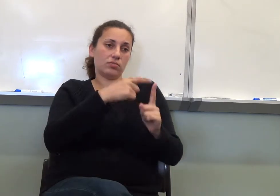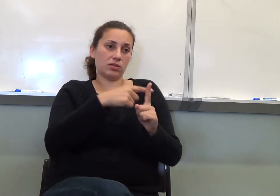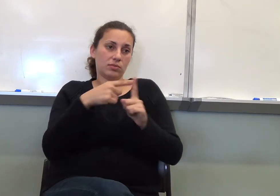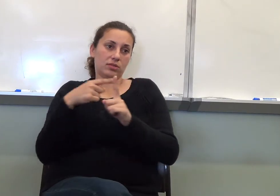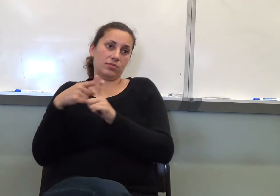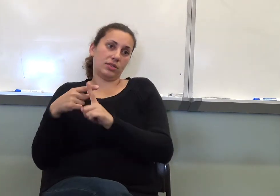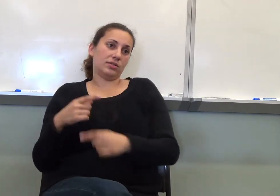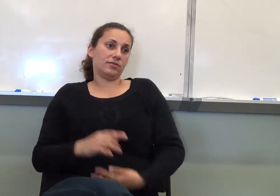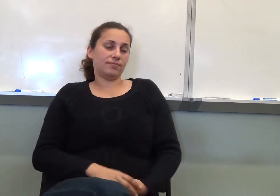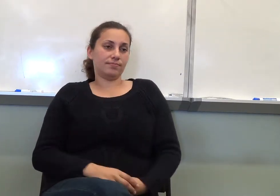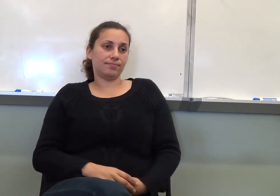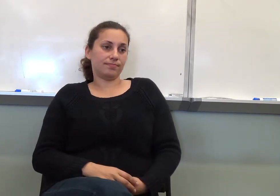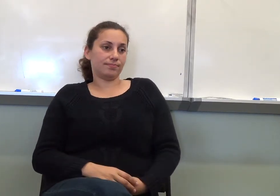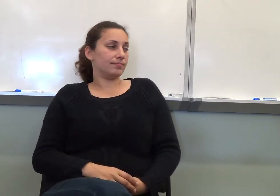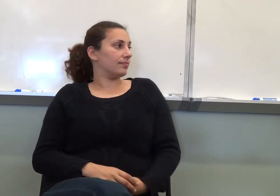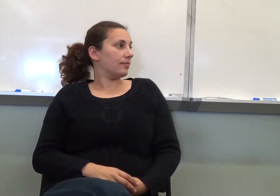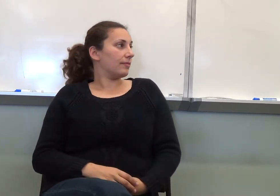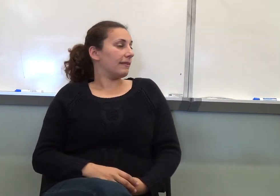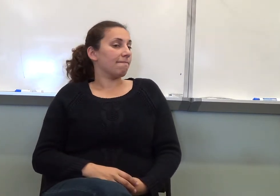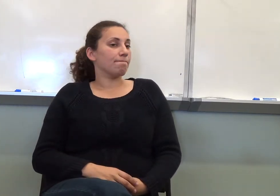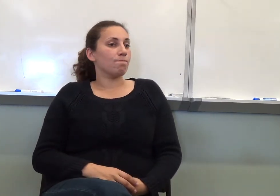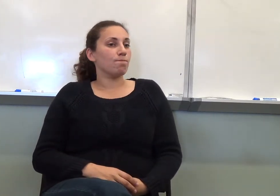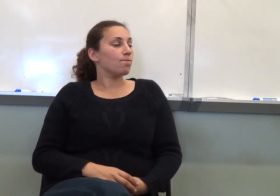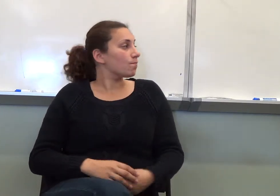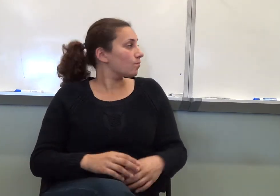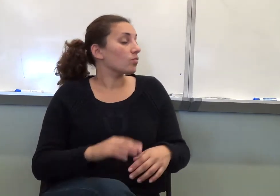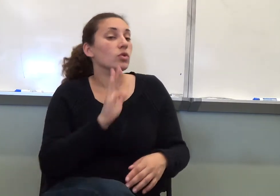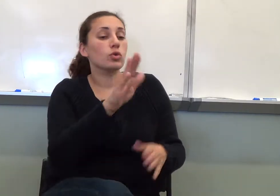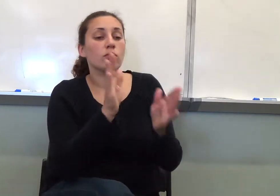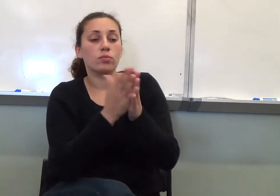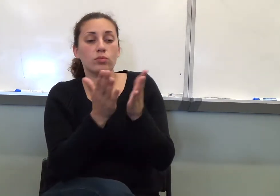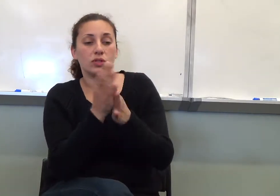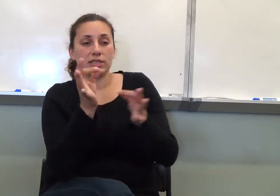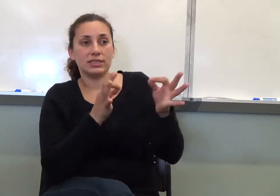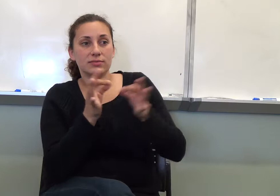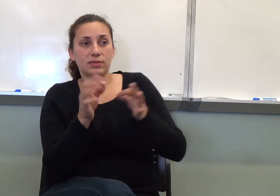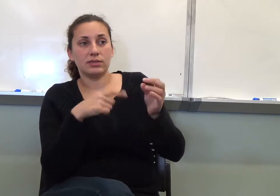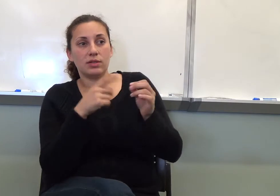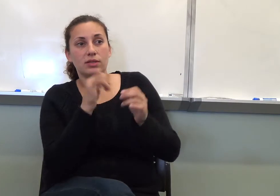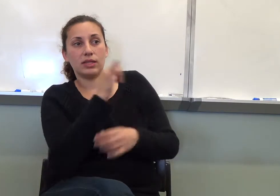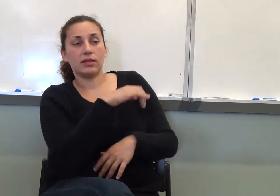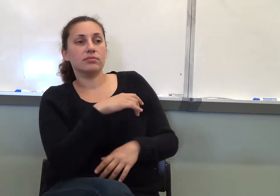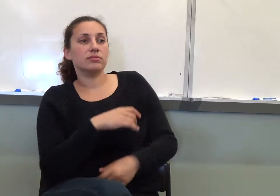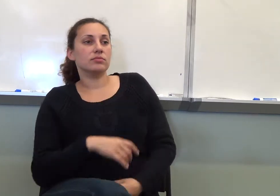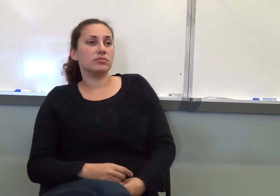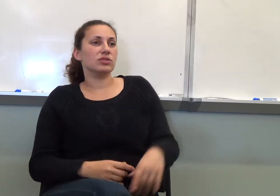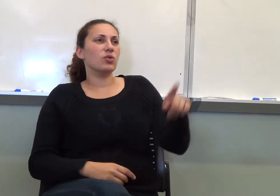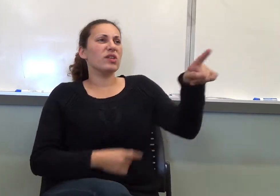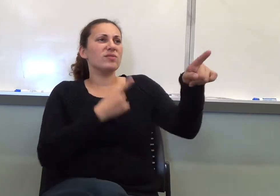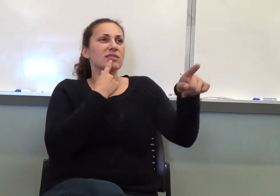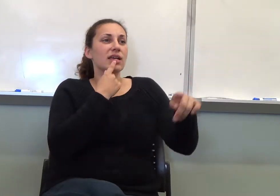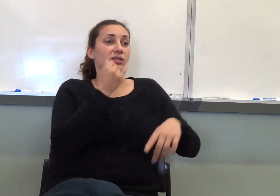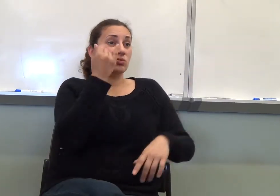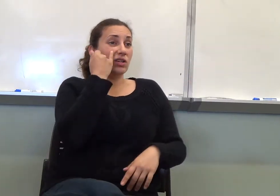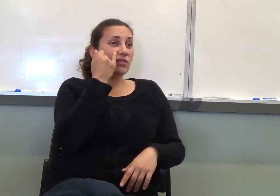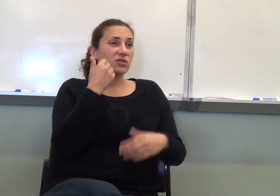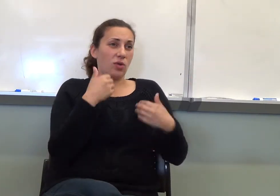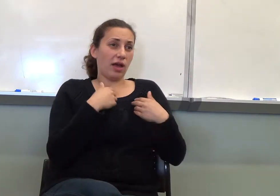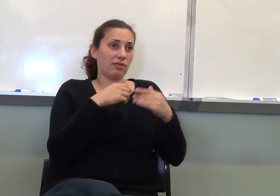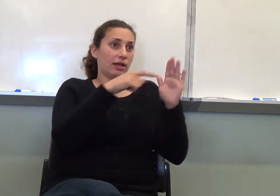And that's one of the very few tricks that even your book tells you about, because they realize that it saves a